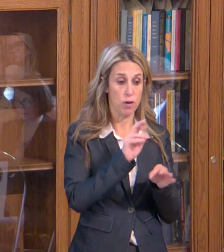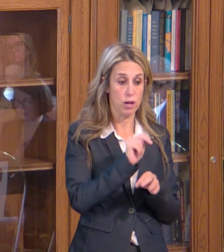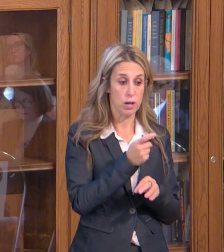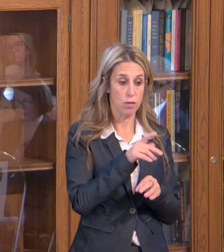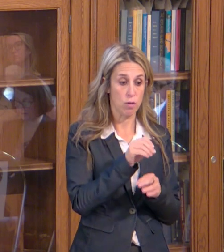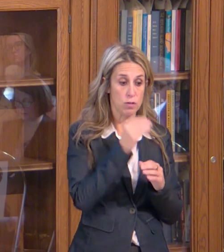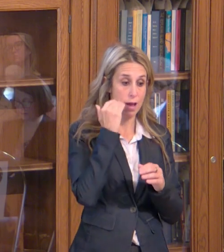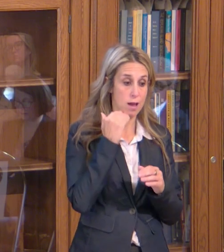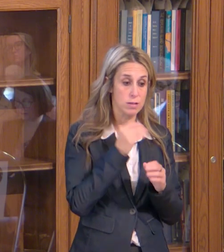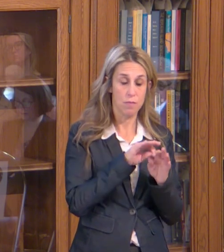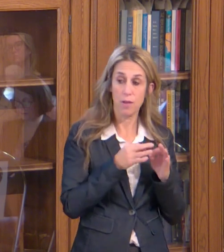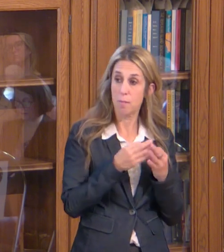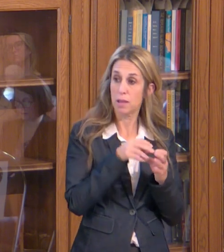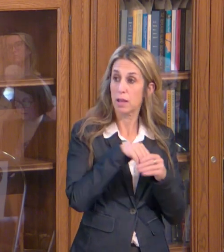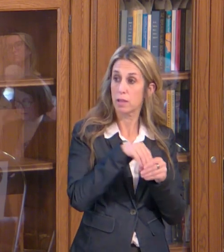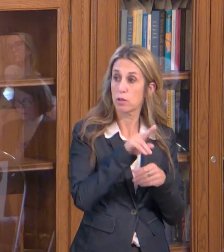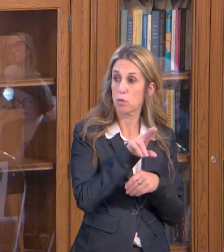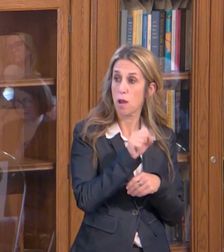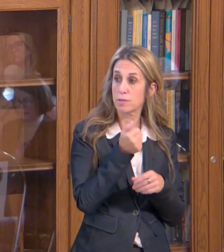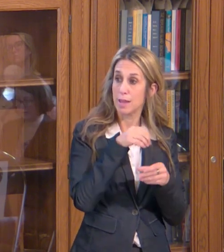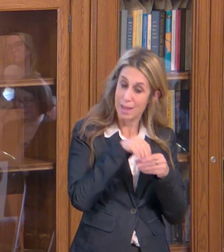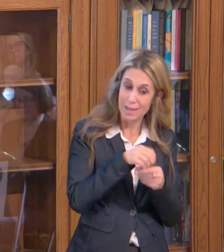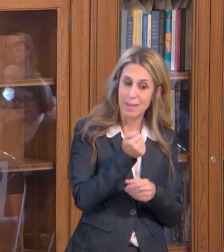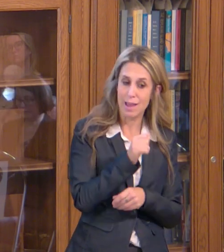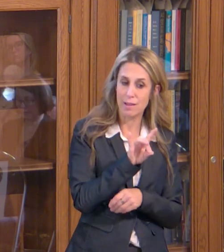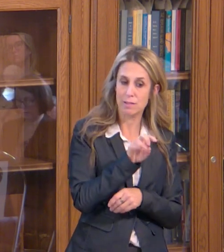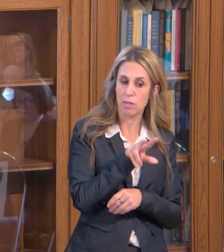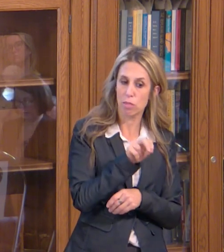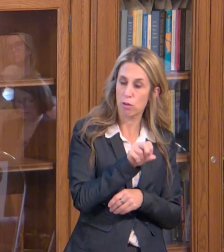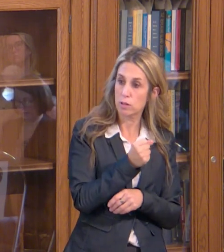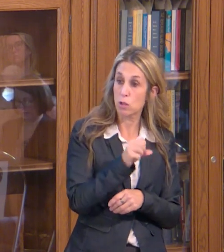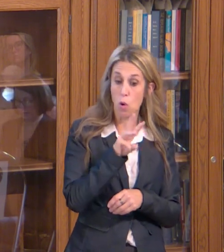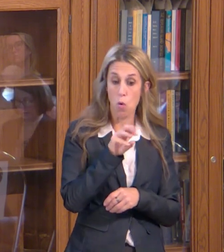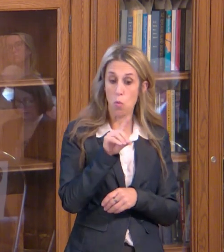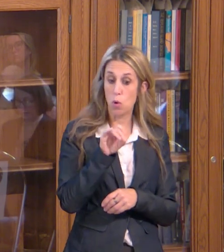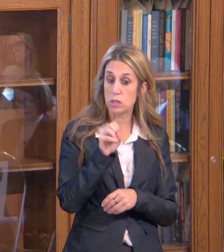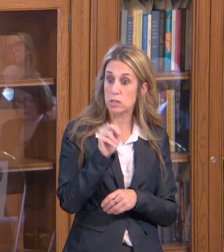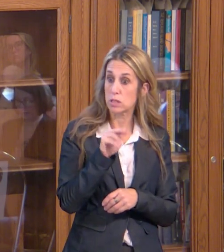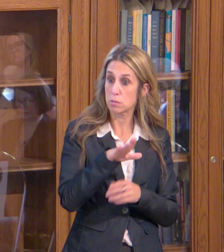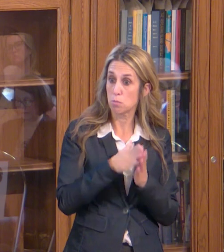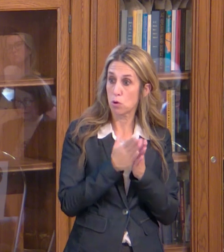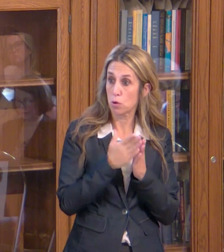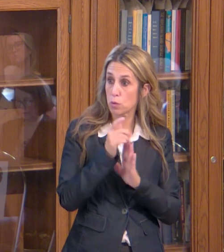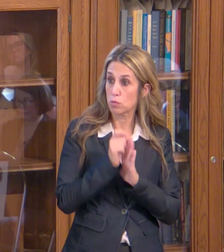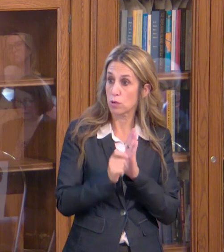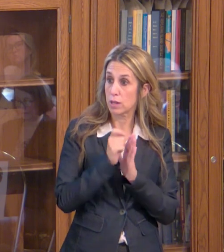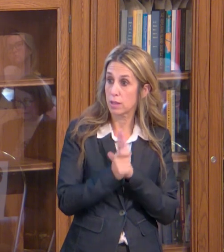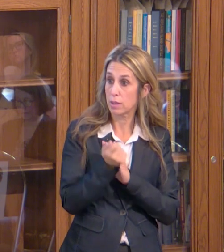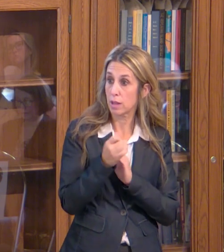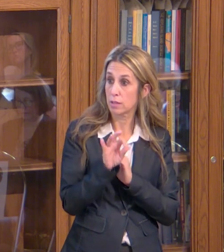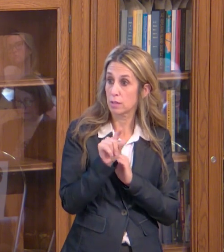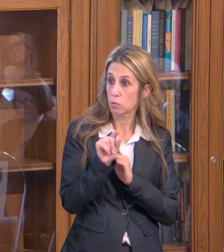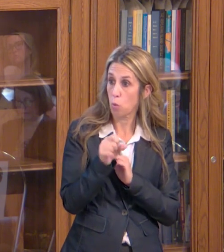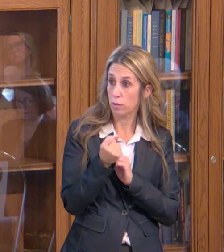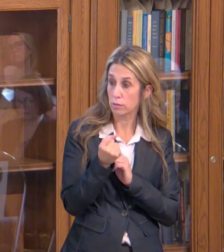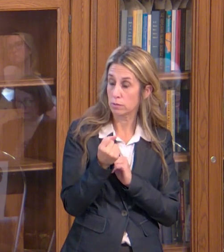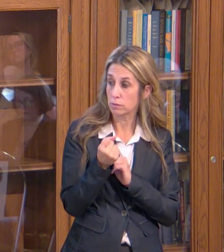families in the United States in 1830 now Woodson's book was written in 19 in the 20s